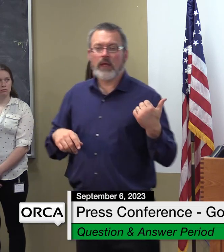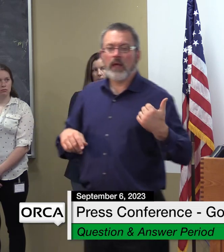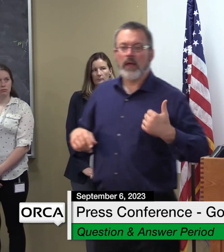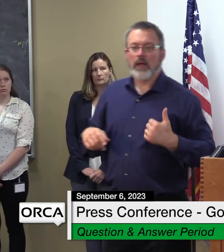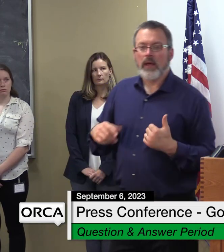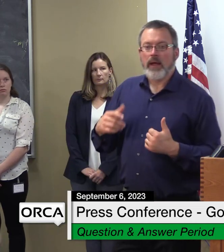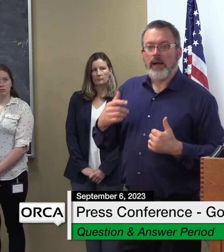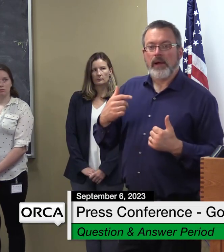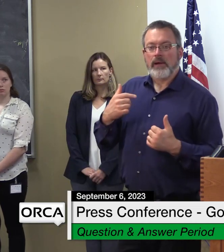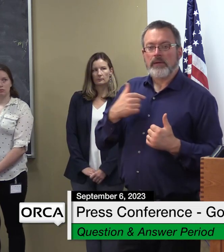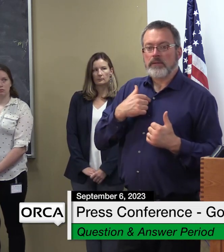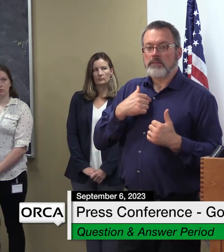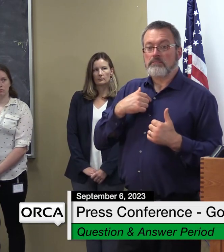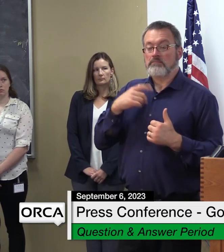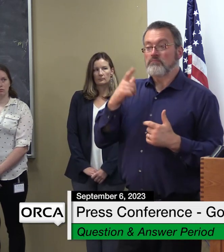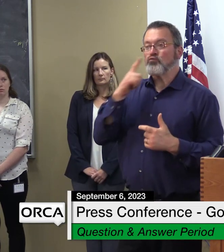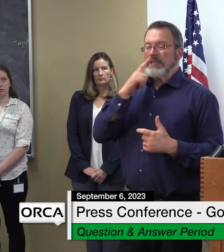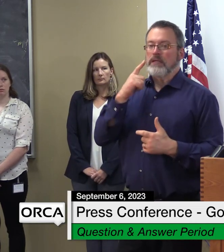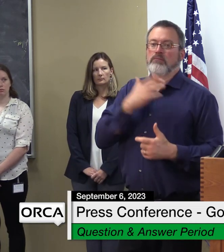grateful